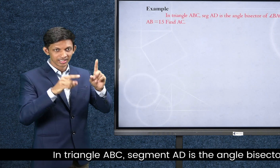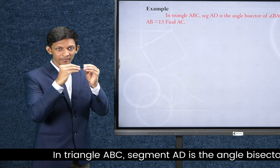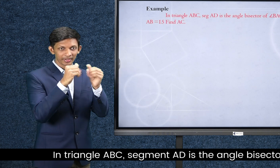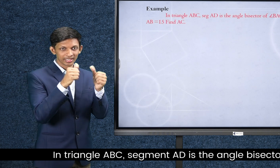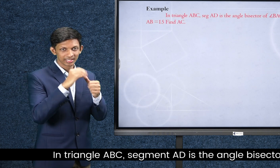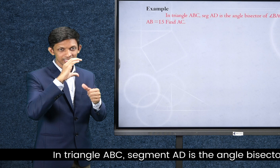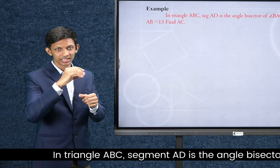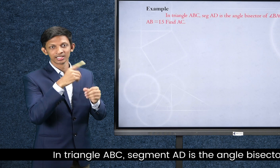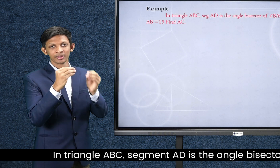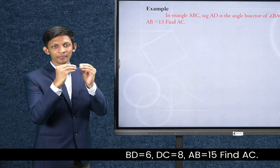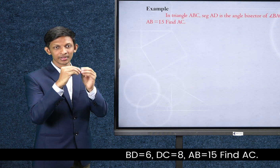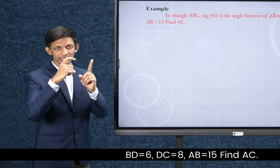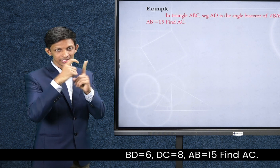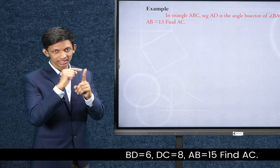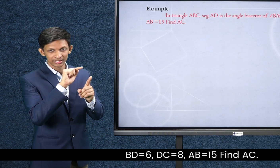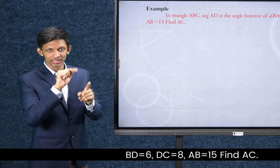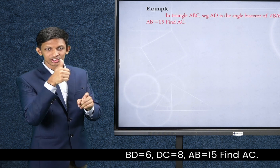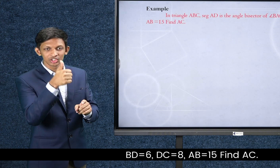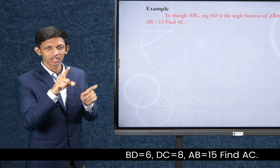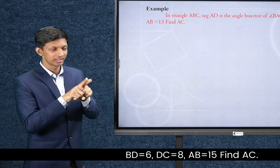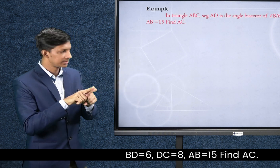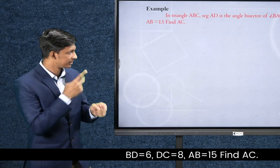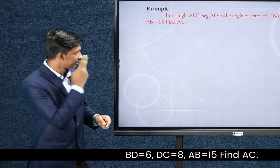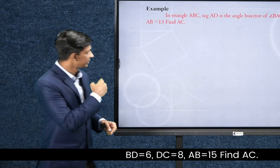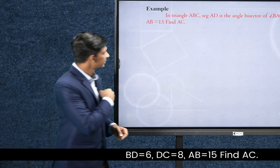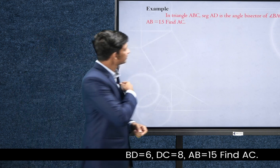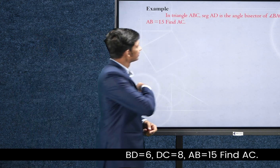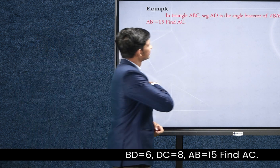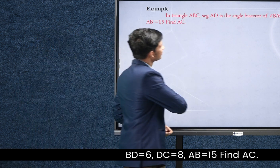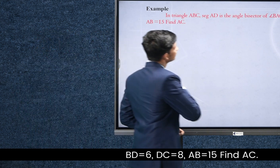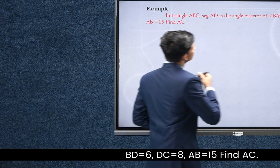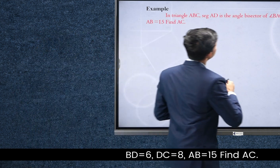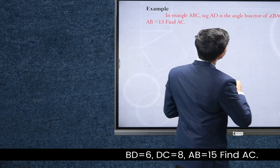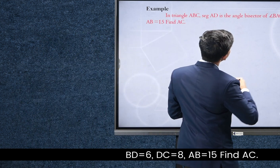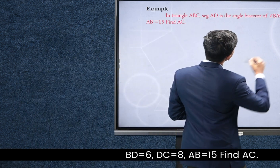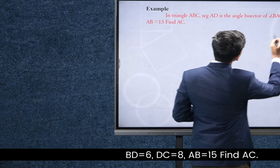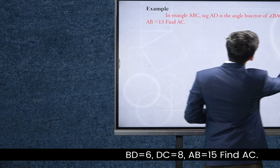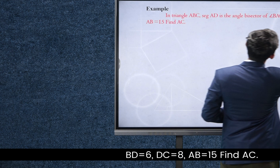BAC. BD is equal to 6, DC is equal to 8, AB is equal to